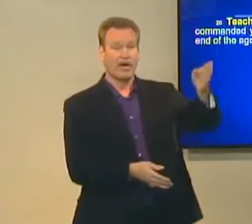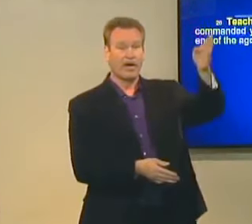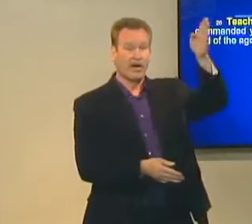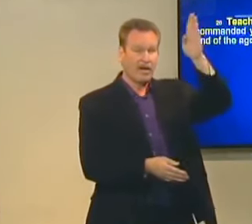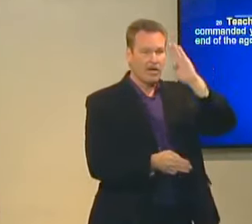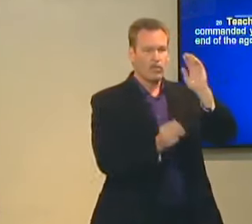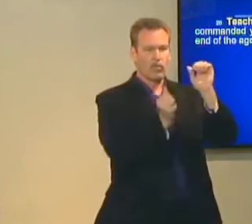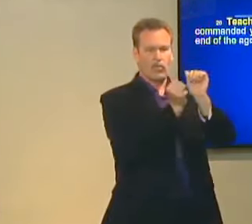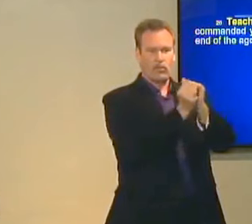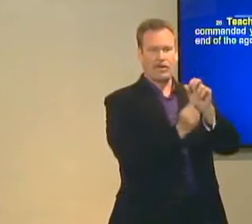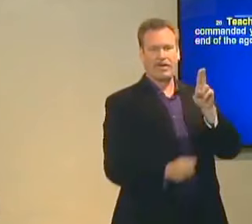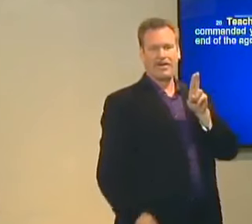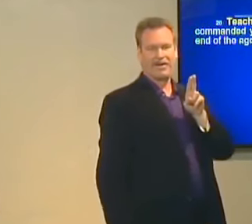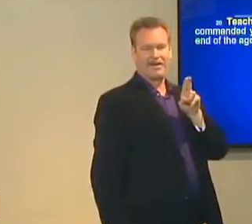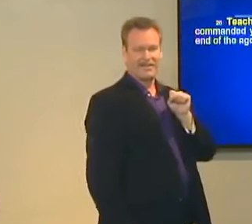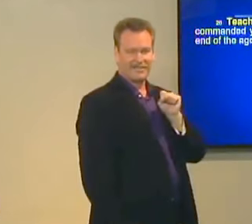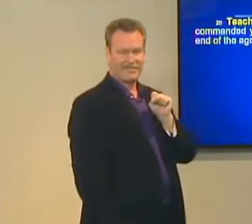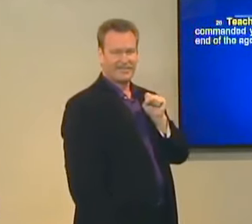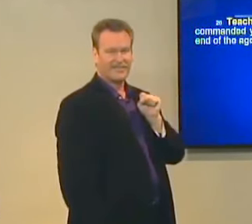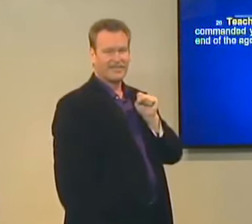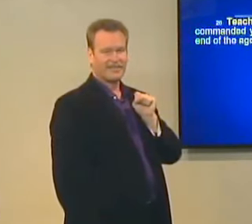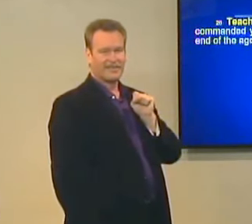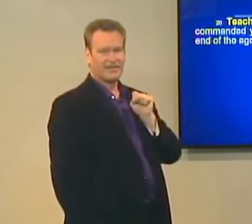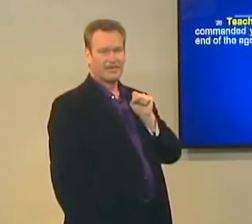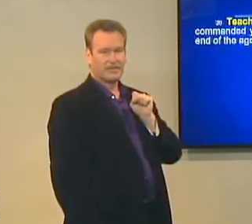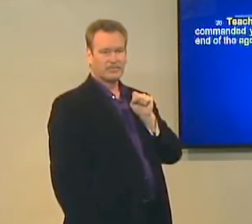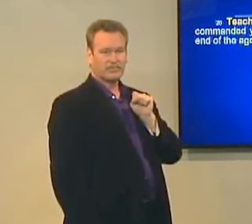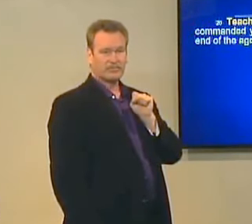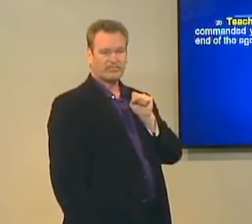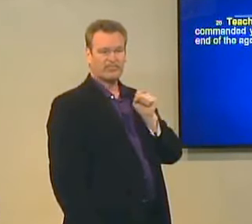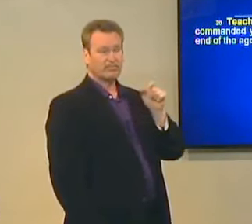it talks about how Jesus is Emmanuel God with us